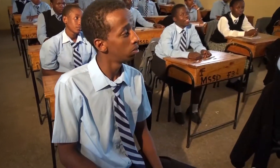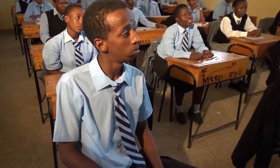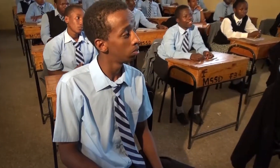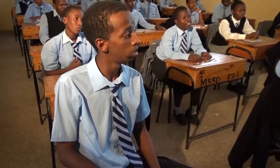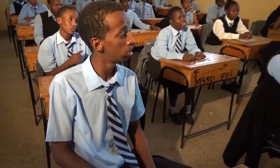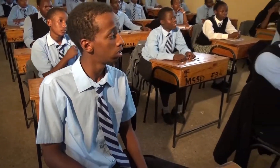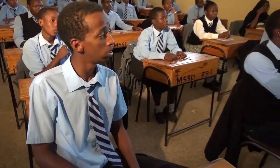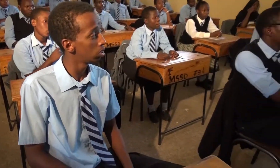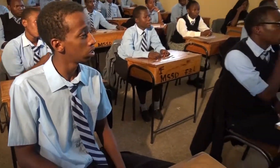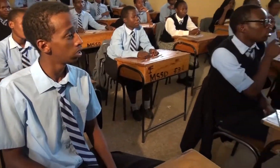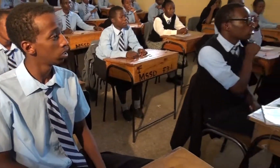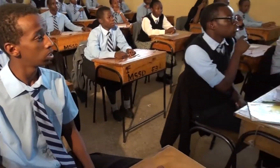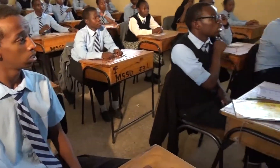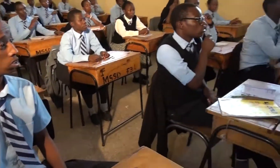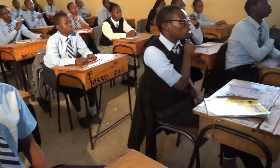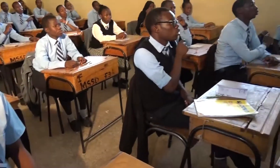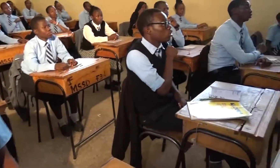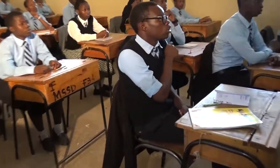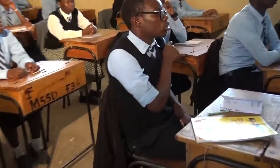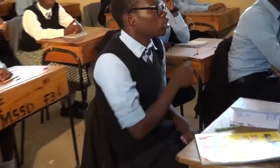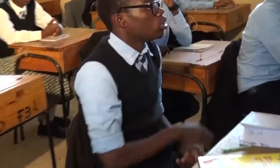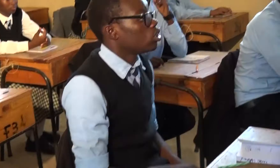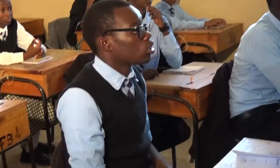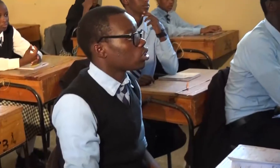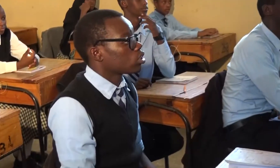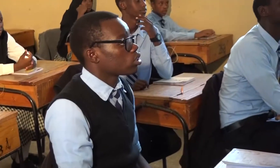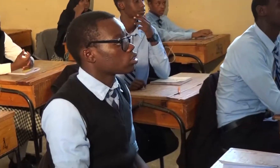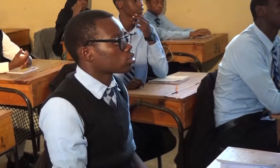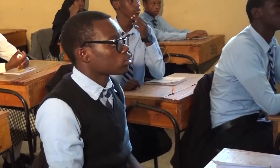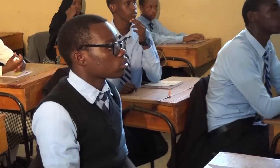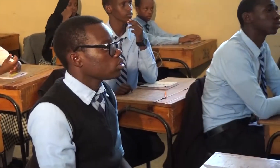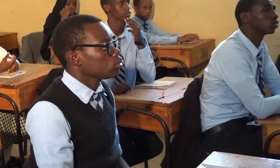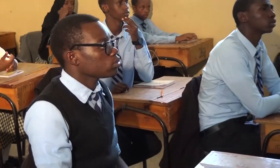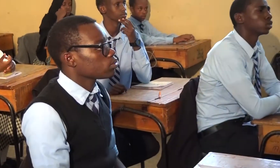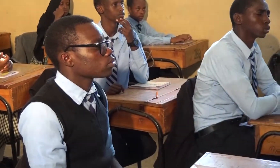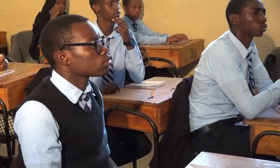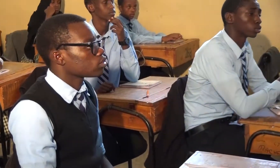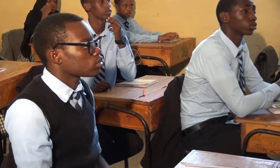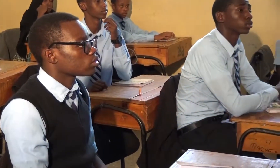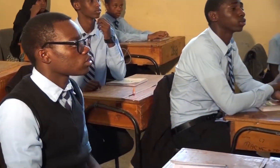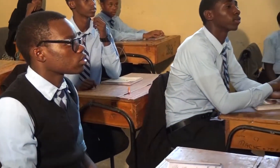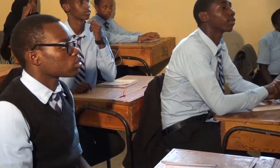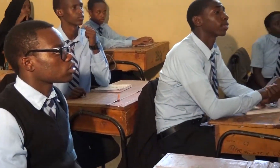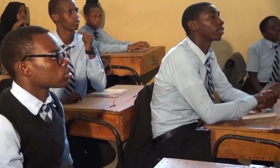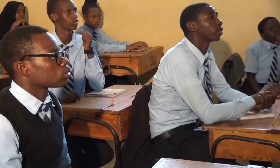Tena. He married Tena too. And is correct too. Meaning that the